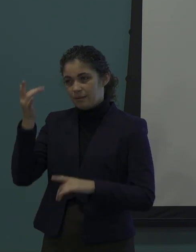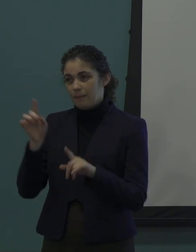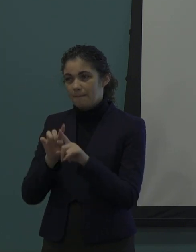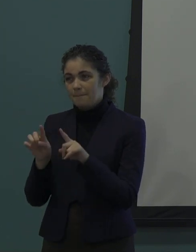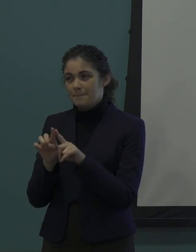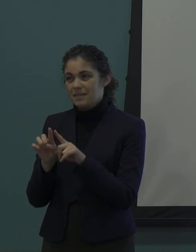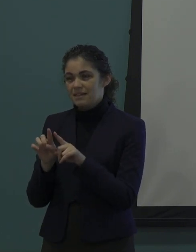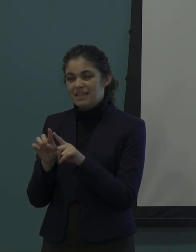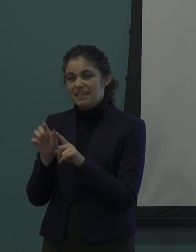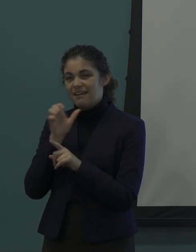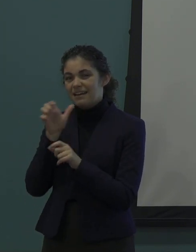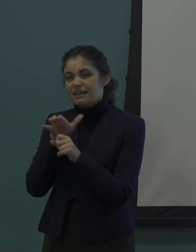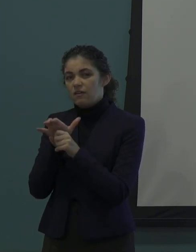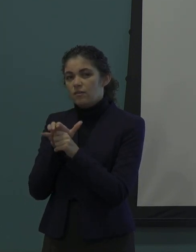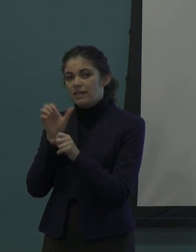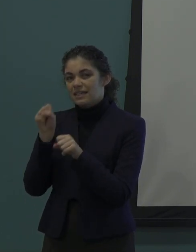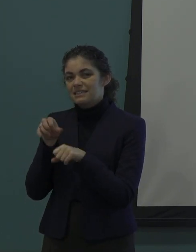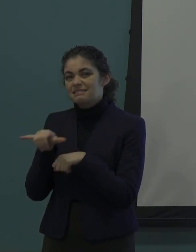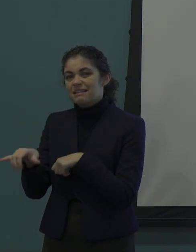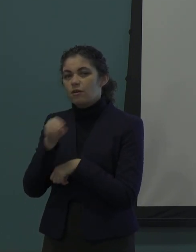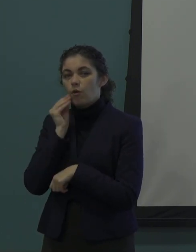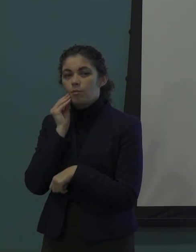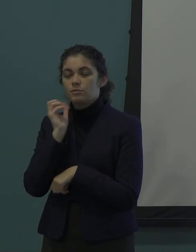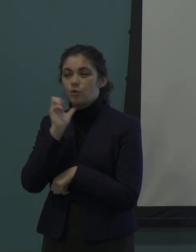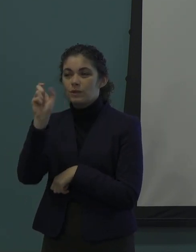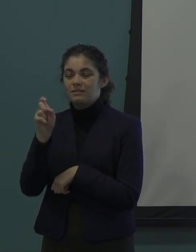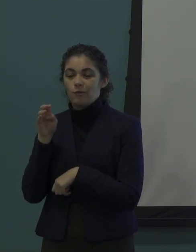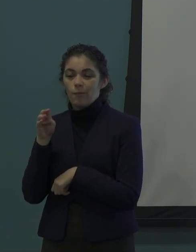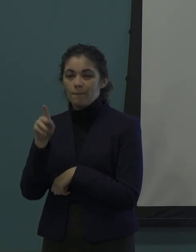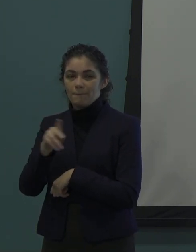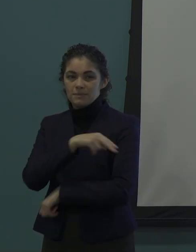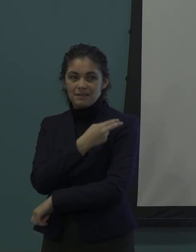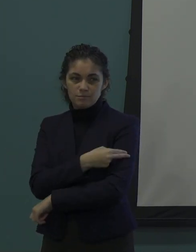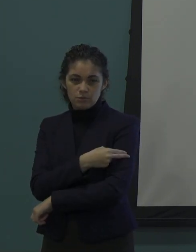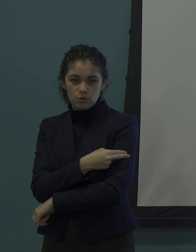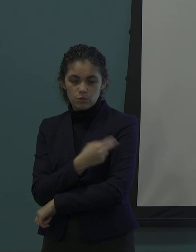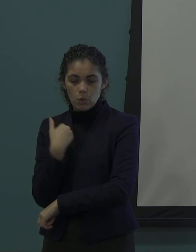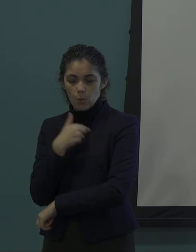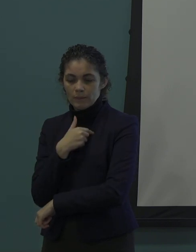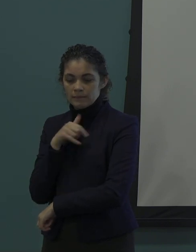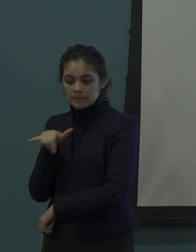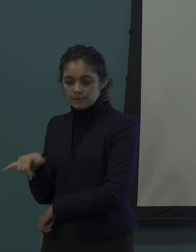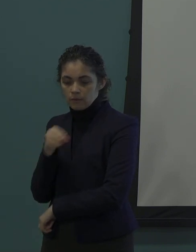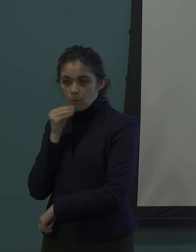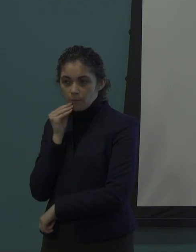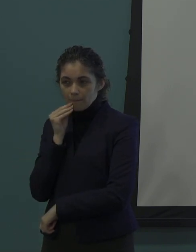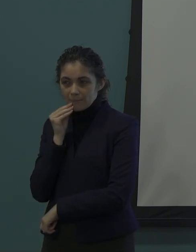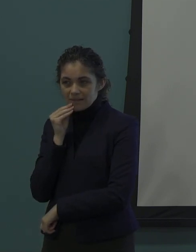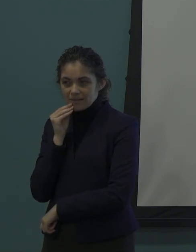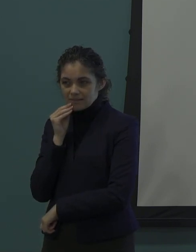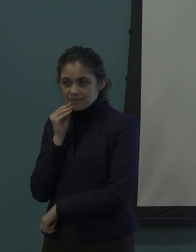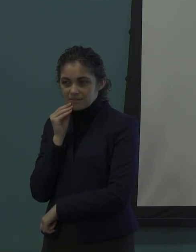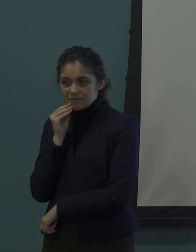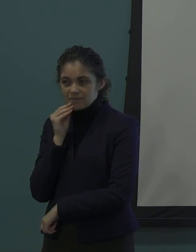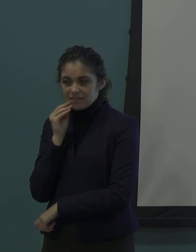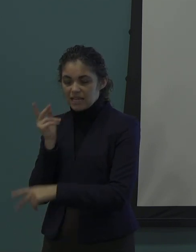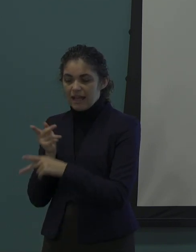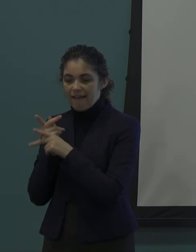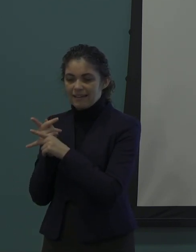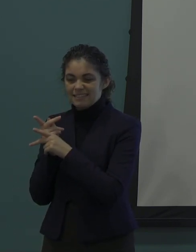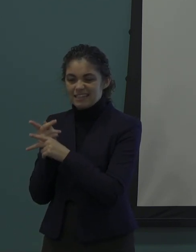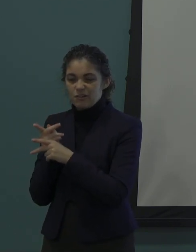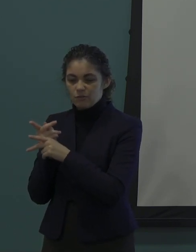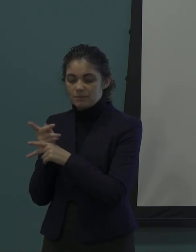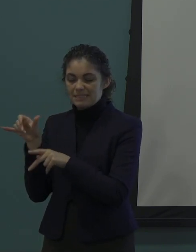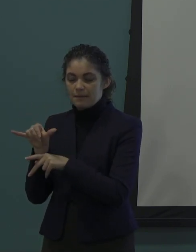they're mild enough to be at home. They haven't needed to go to the hospital. So we isolate them in place in their home, and we treat them as if they